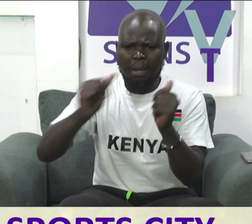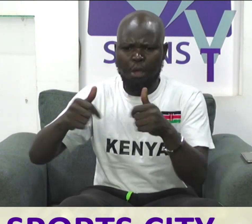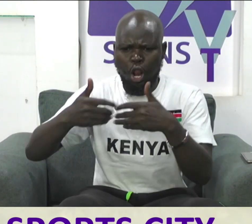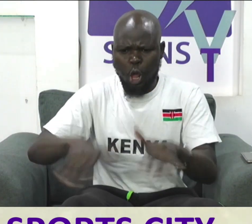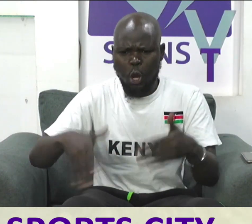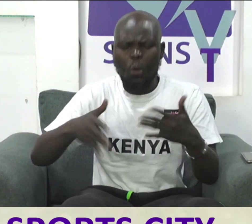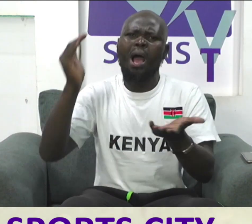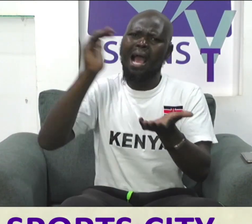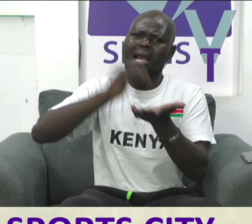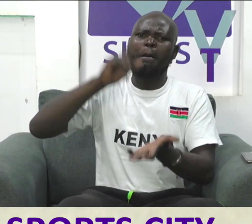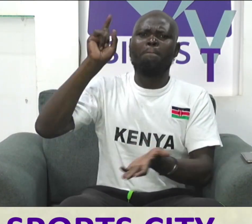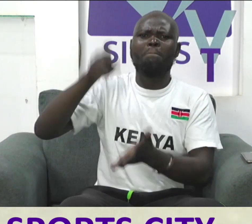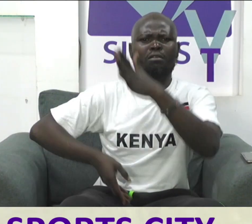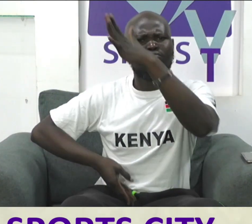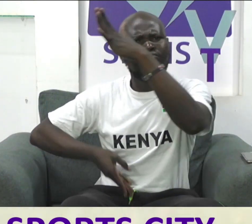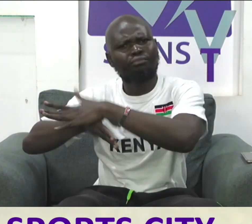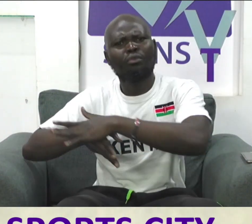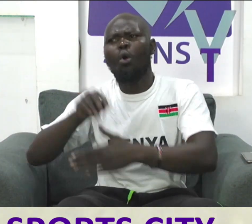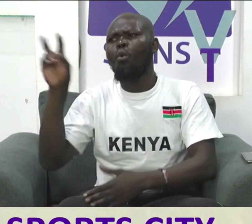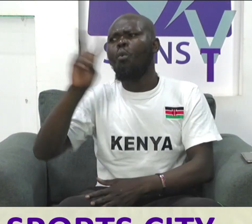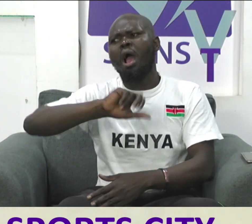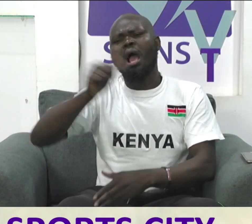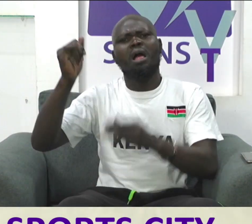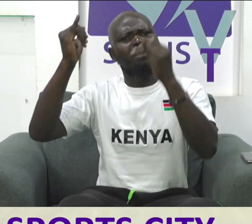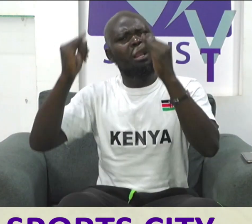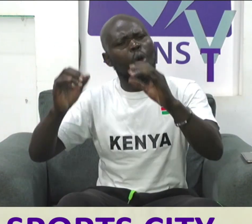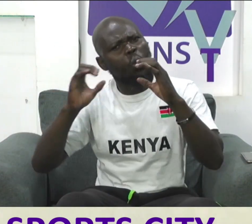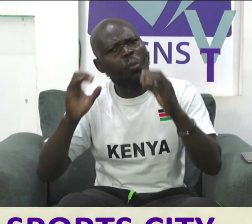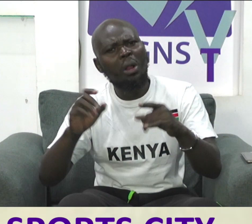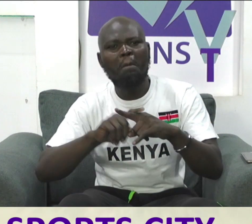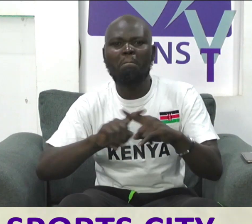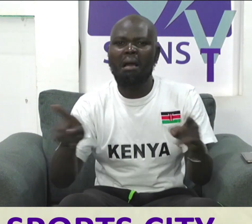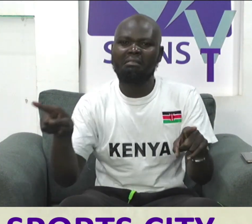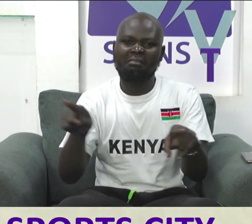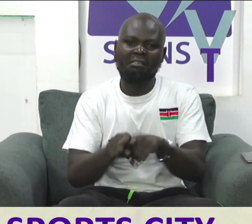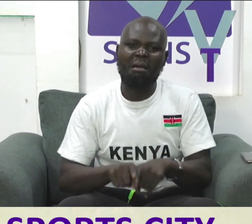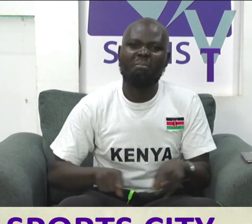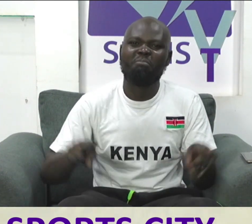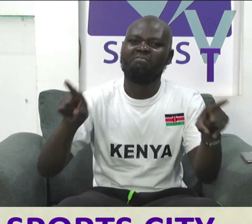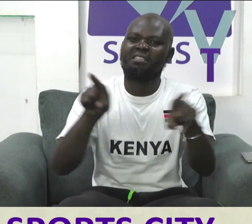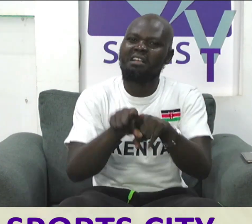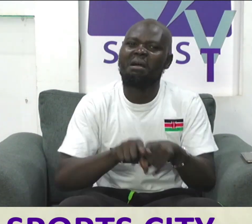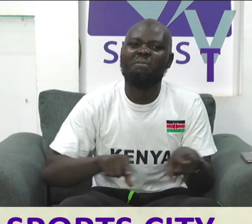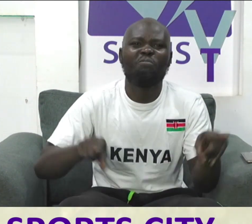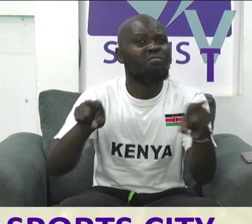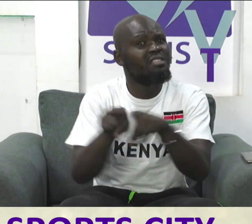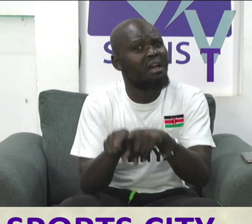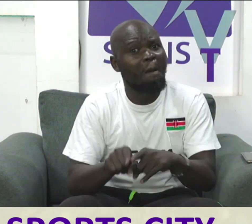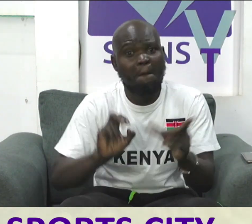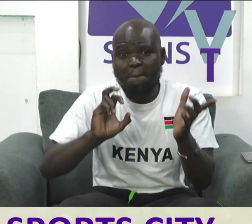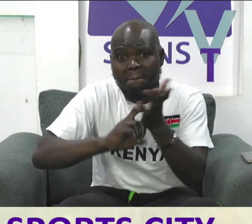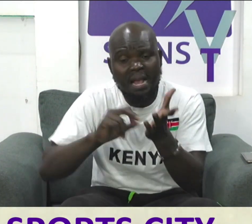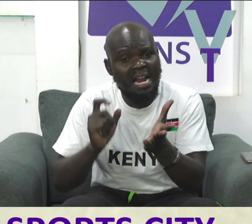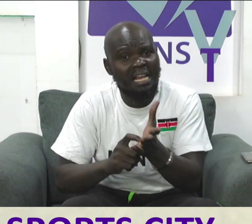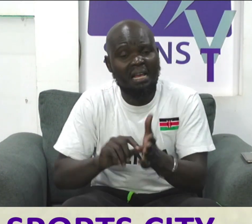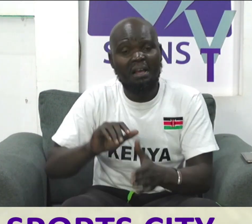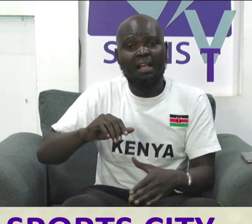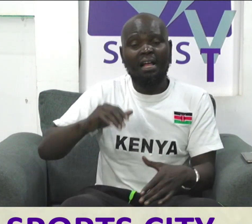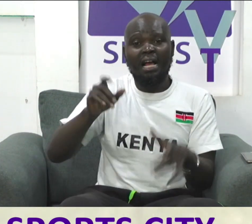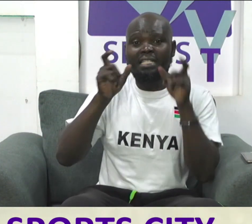gossips that I've gotten to hear. So people are saying that maybe he should be fired because he has been doing the same